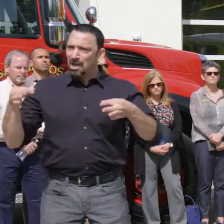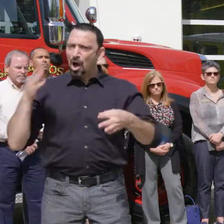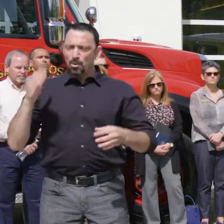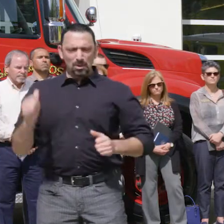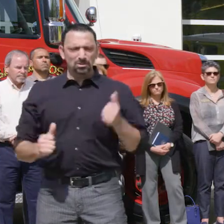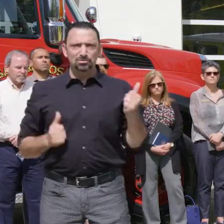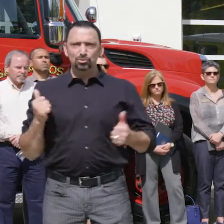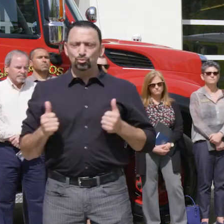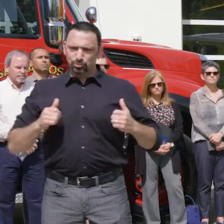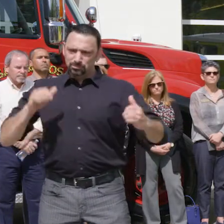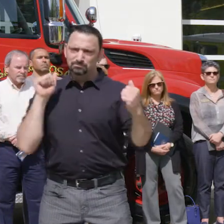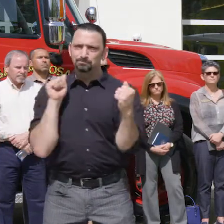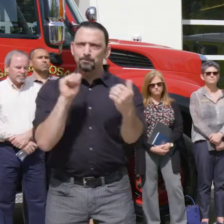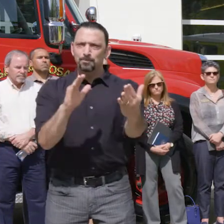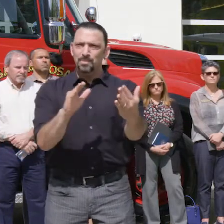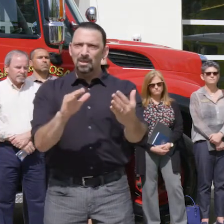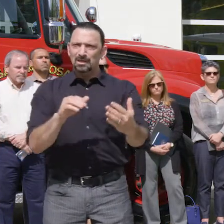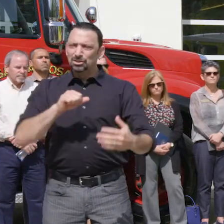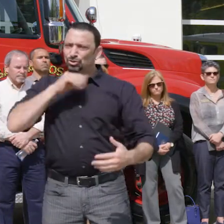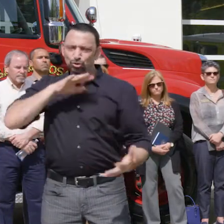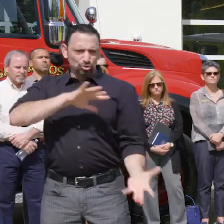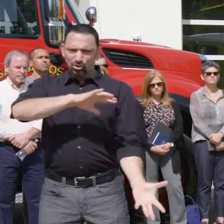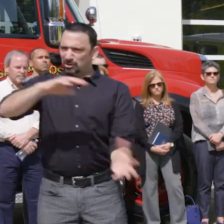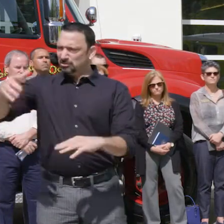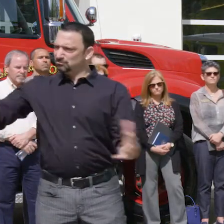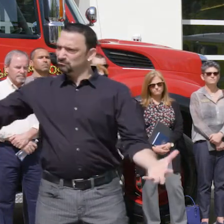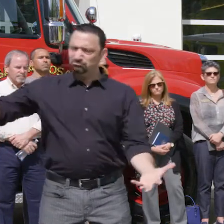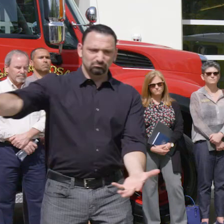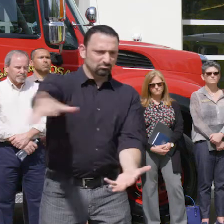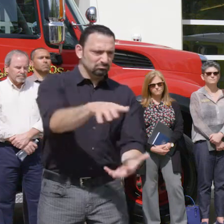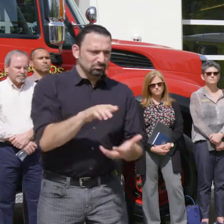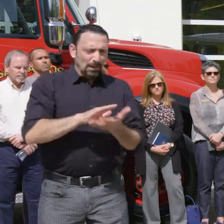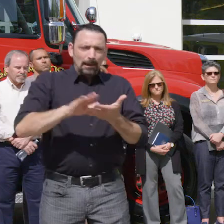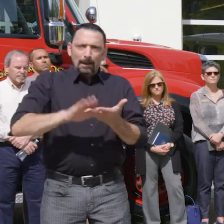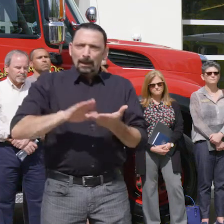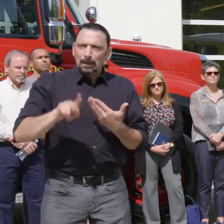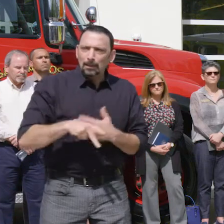aggressively pursue a debris cleanup operation in what